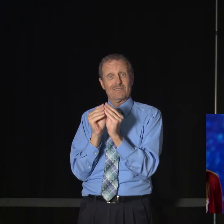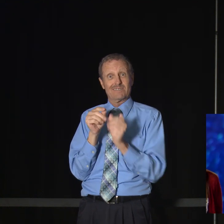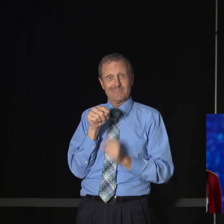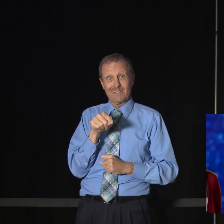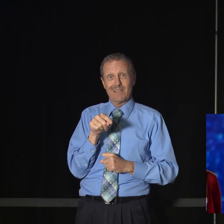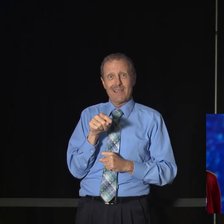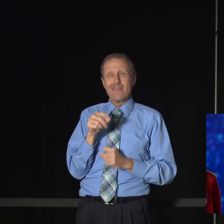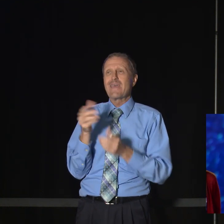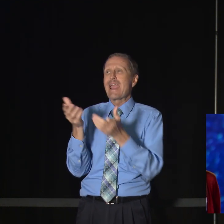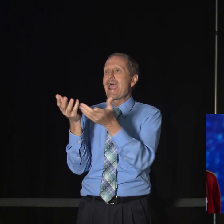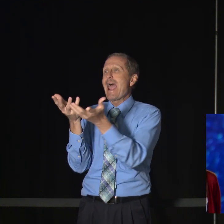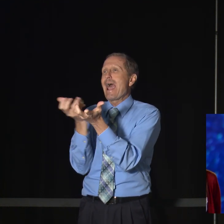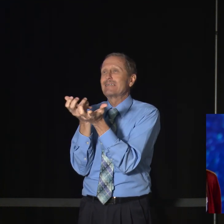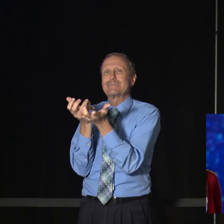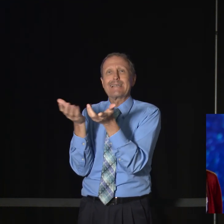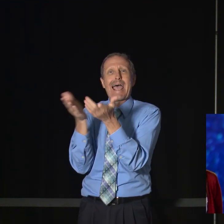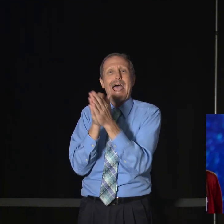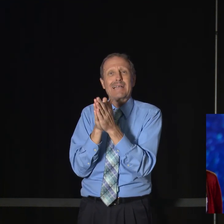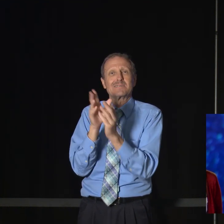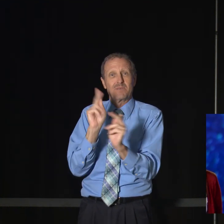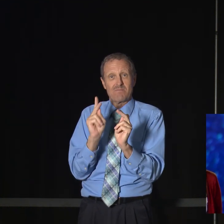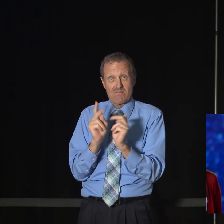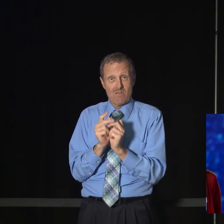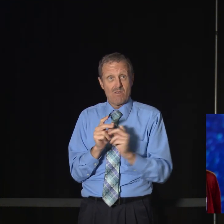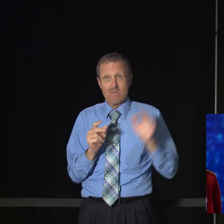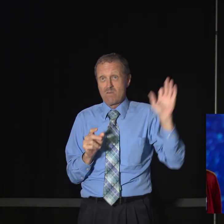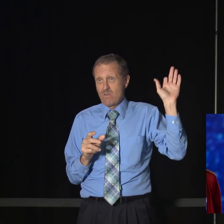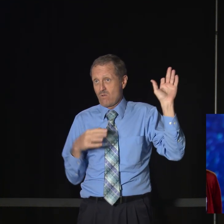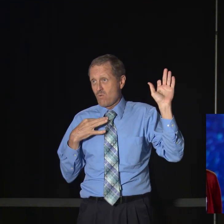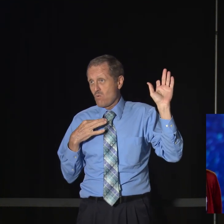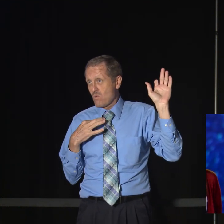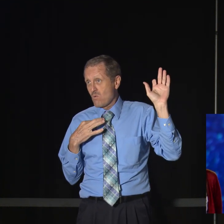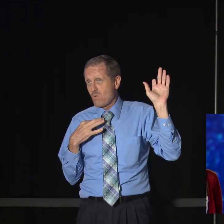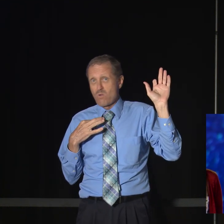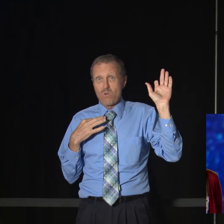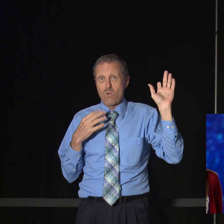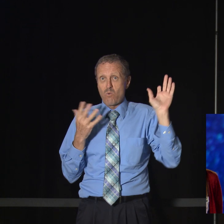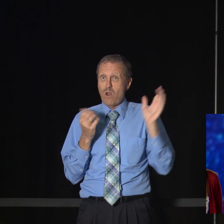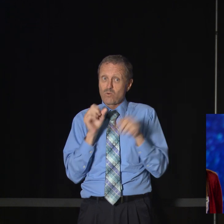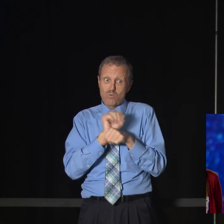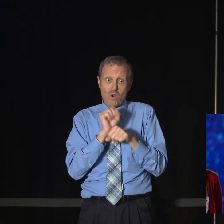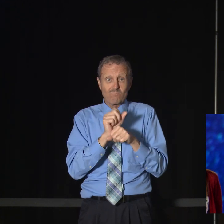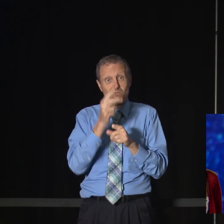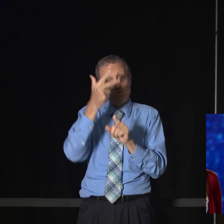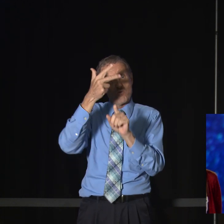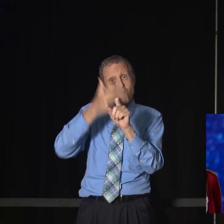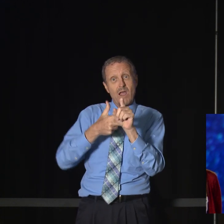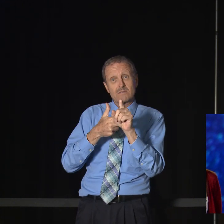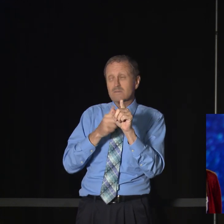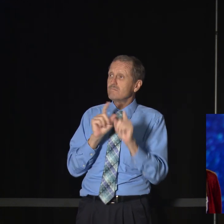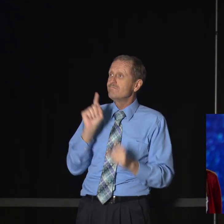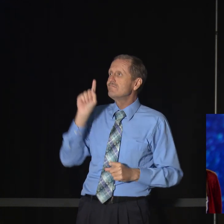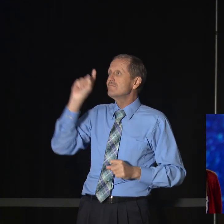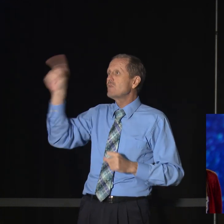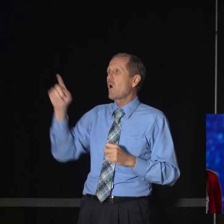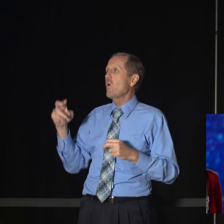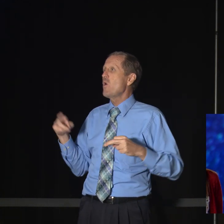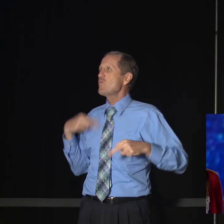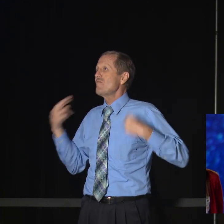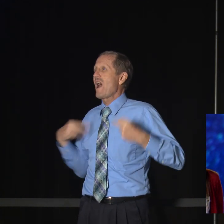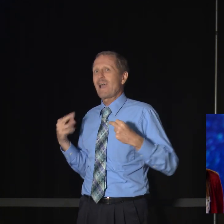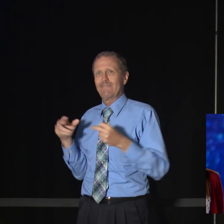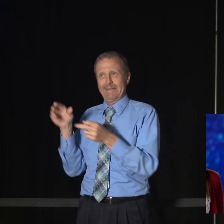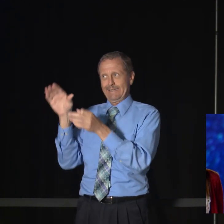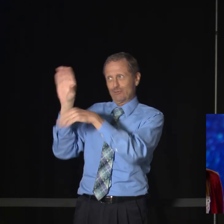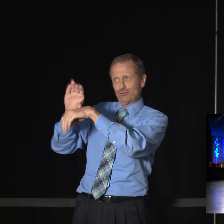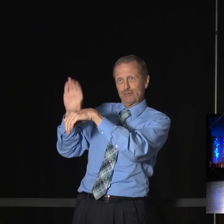there was an appeal made for those that would be willing to dedicate 3 months to go revive a dying